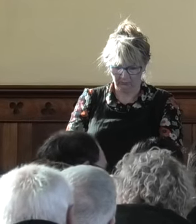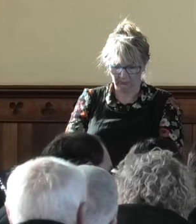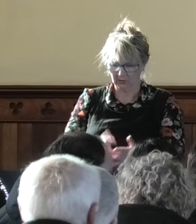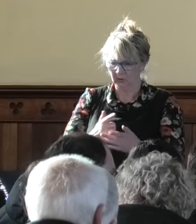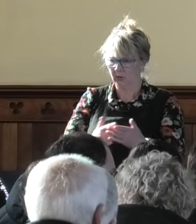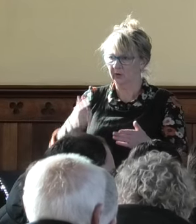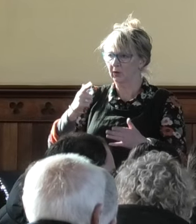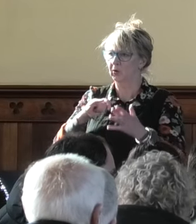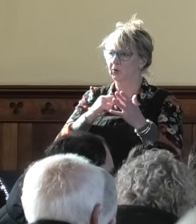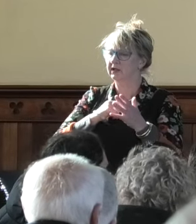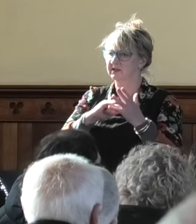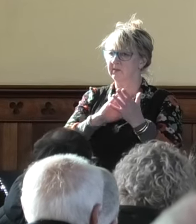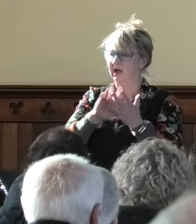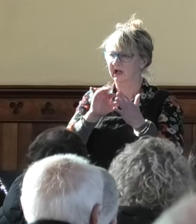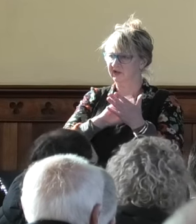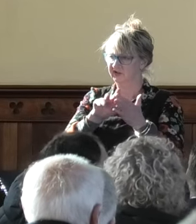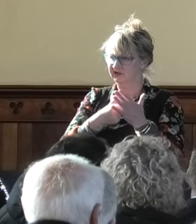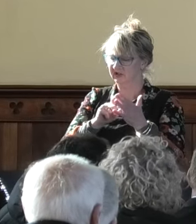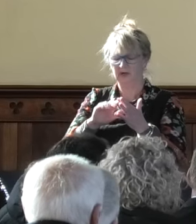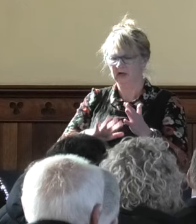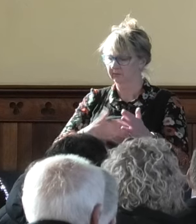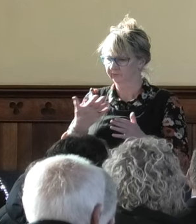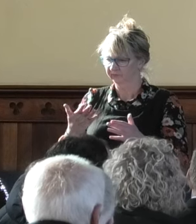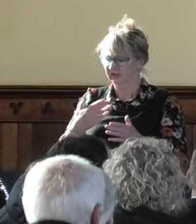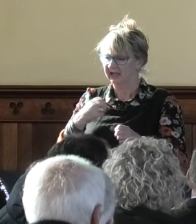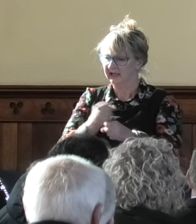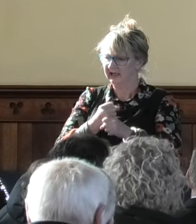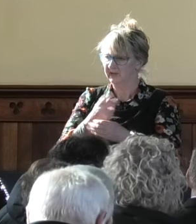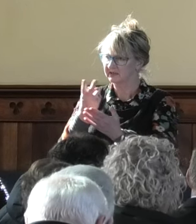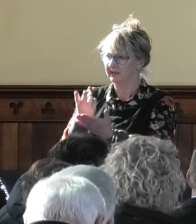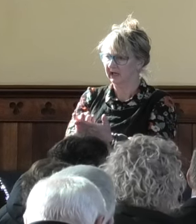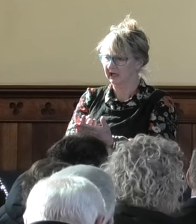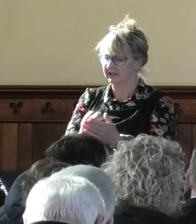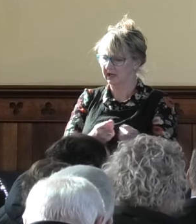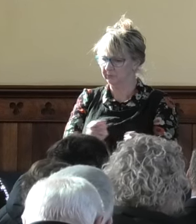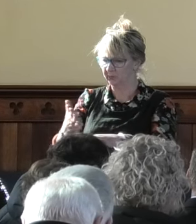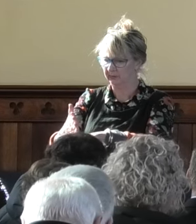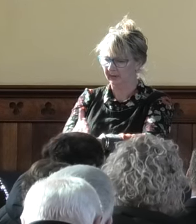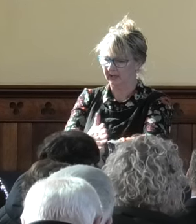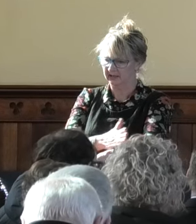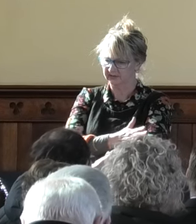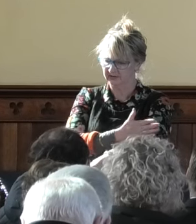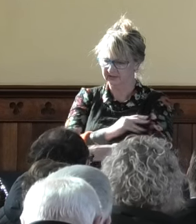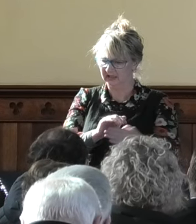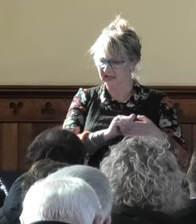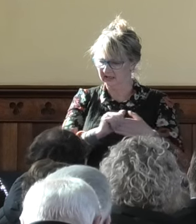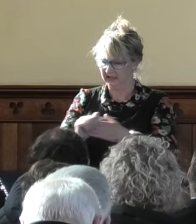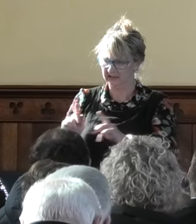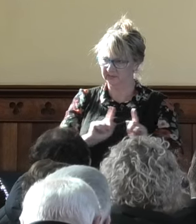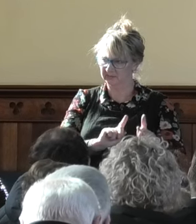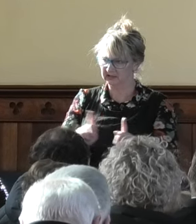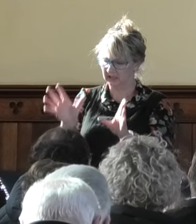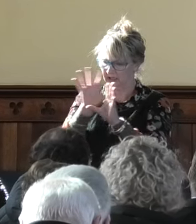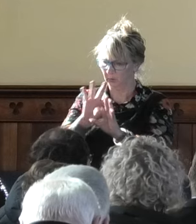The Lord is my shepherd. I shall not be in want. He makes me lie down in green pastures. He leads me beside